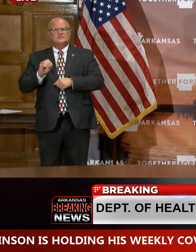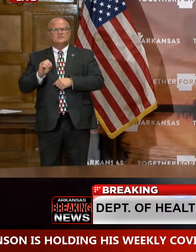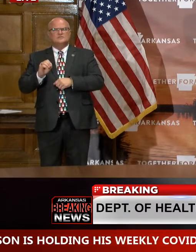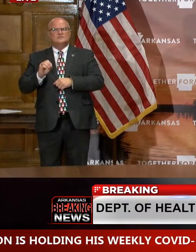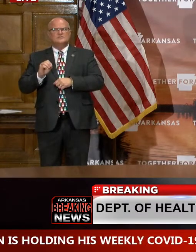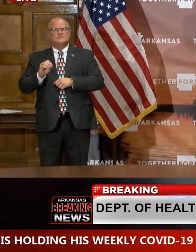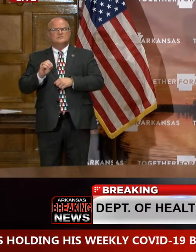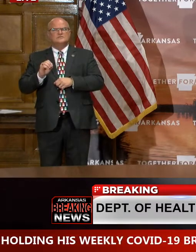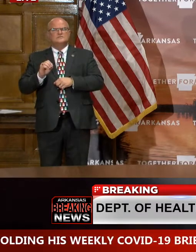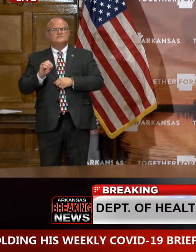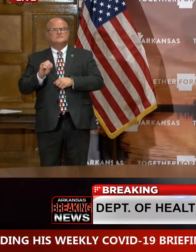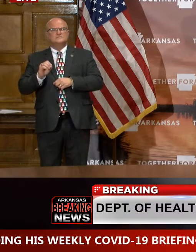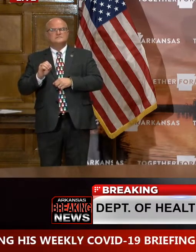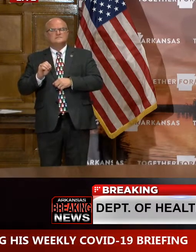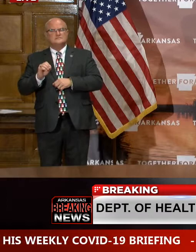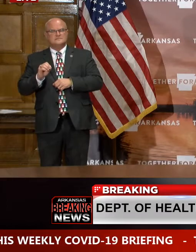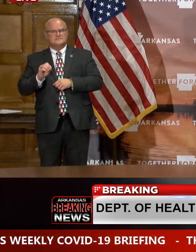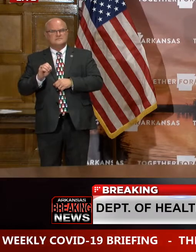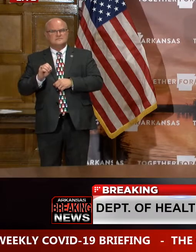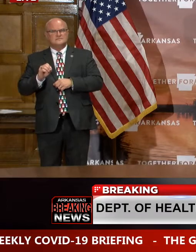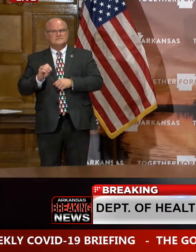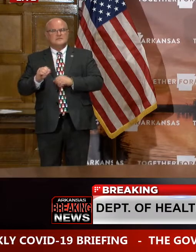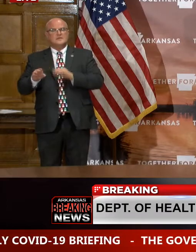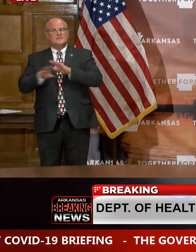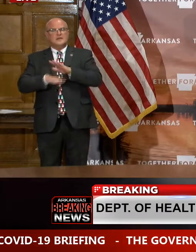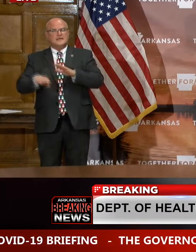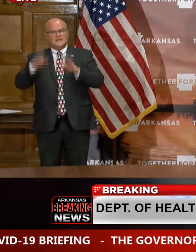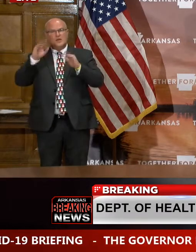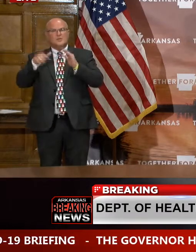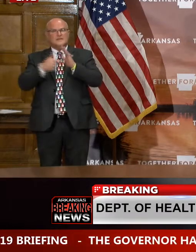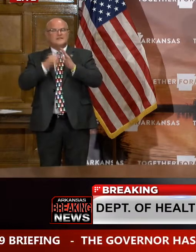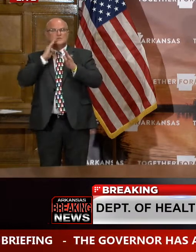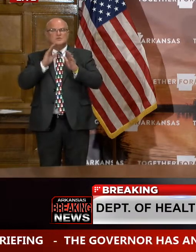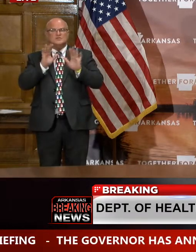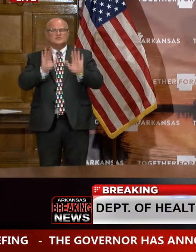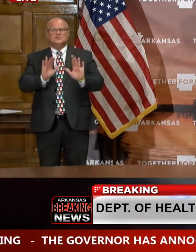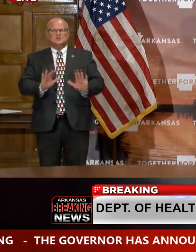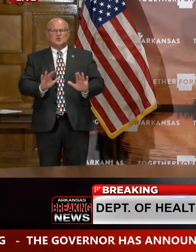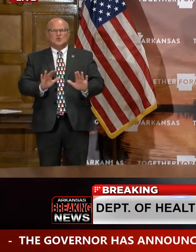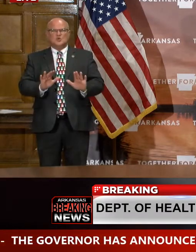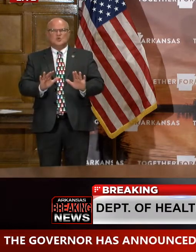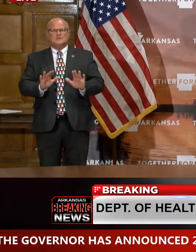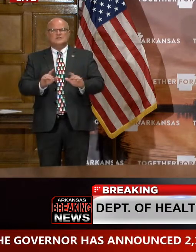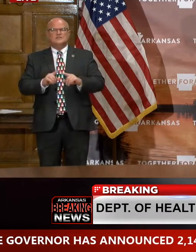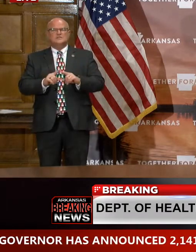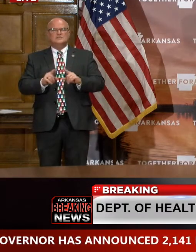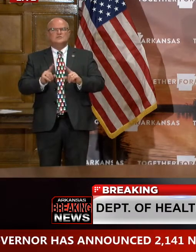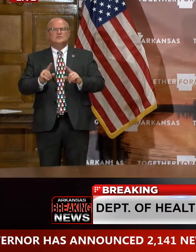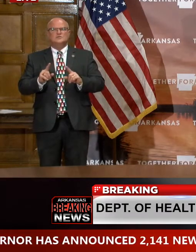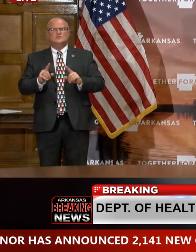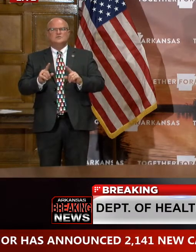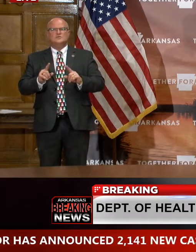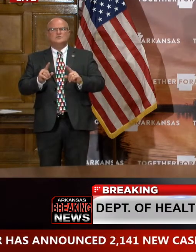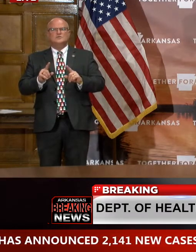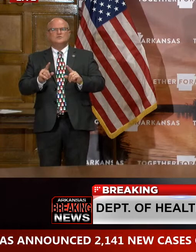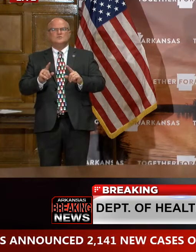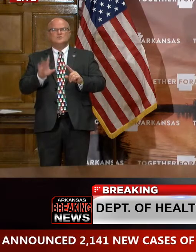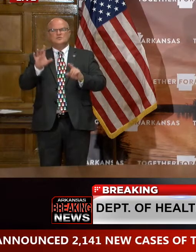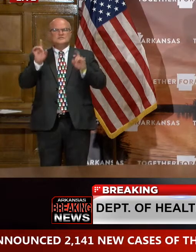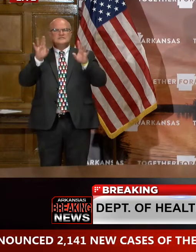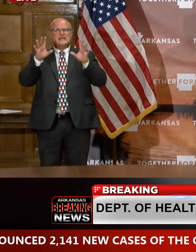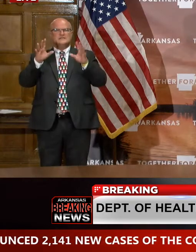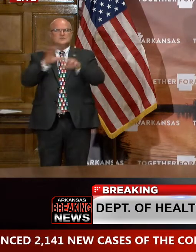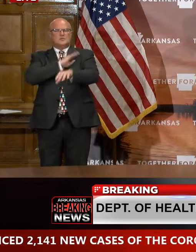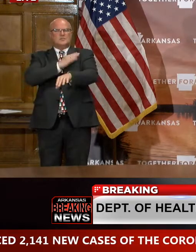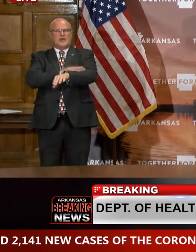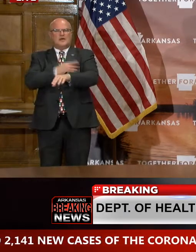or is basically hoping that this will discourage any efforts to scale back your disaster